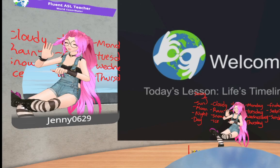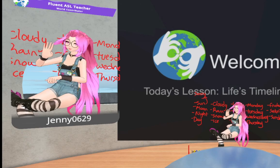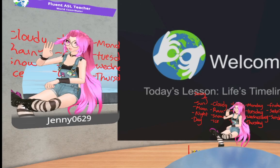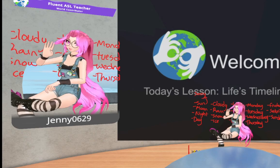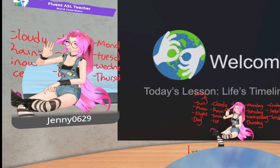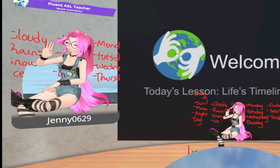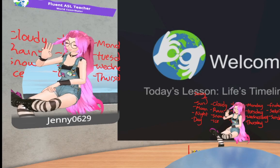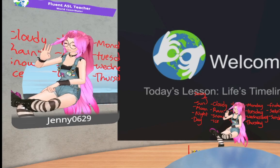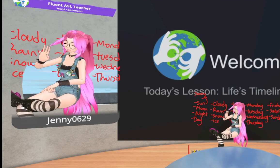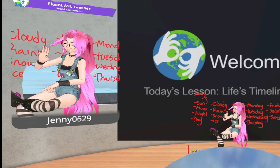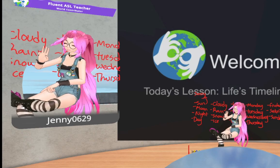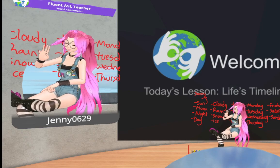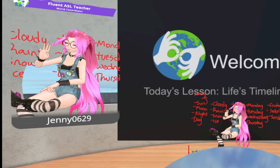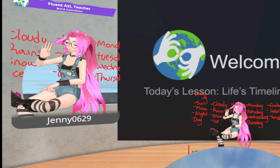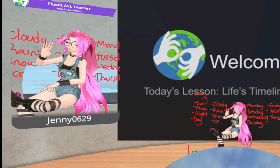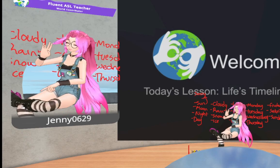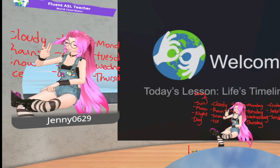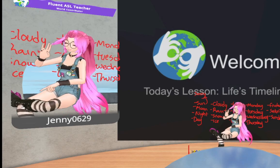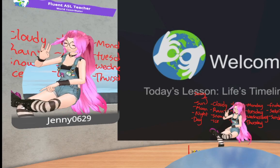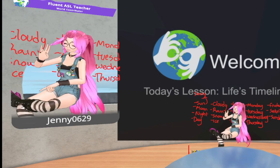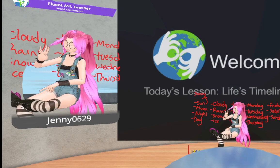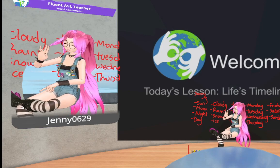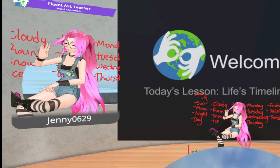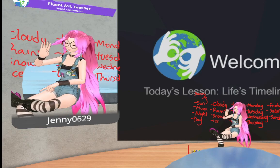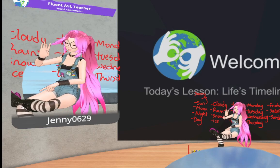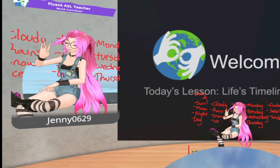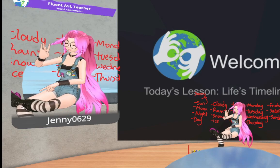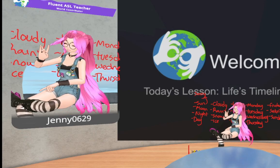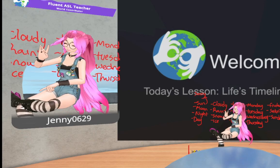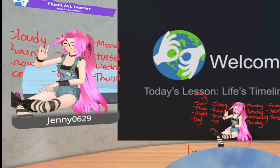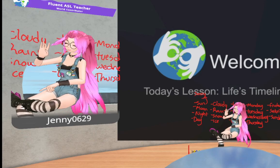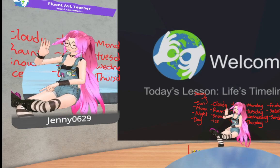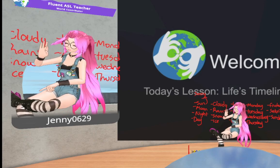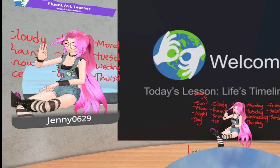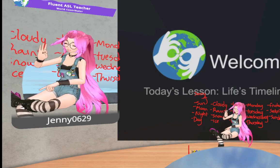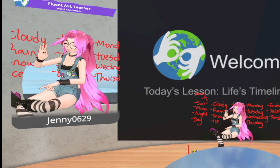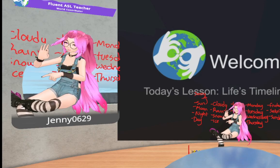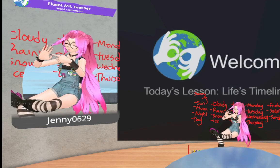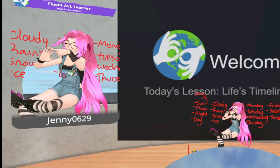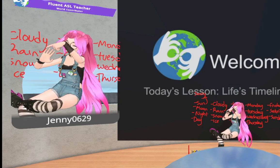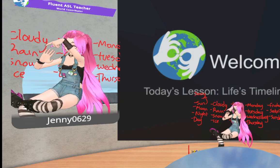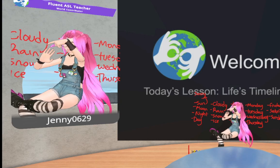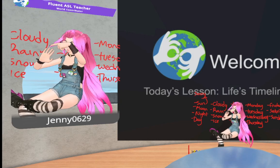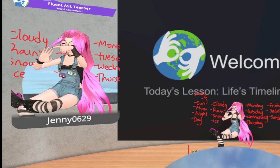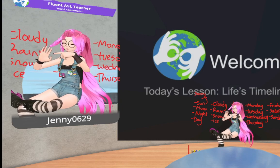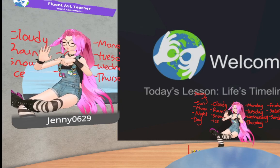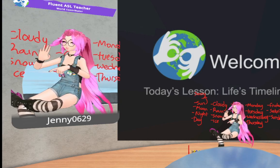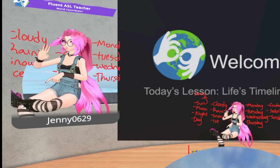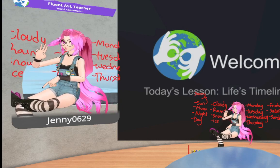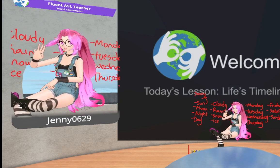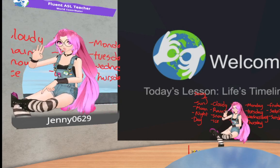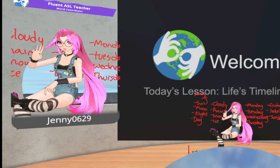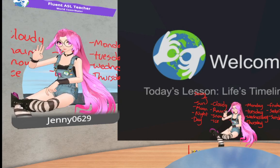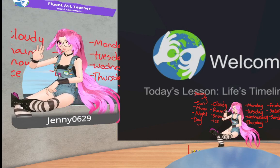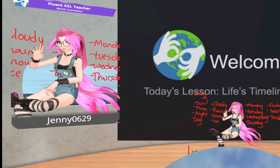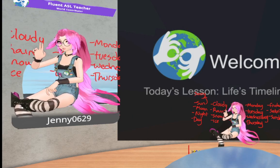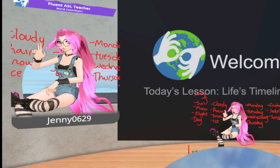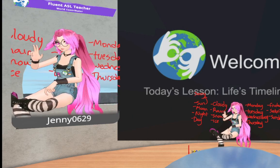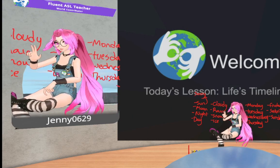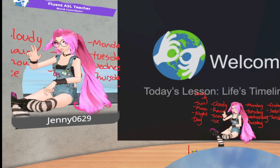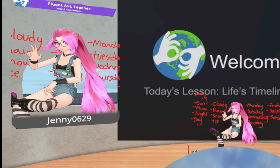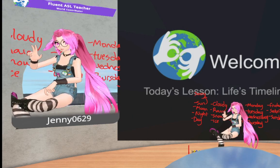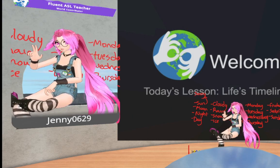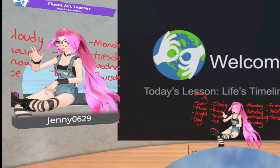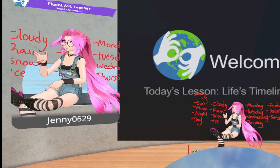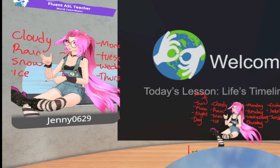6 because it's like 6, 7, 8, 9. You're going like that. So this cannot be